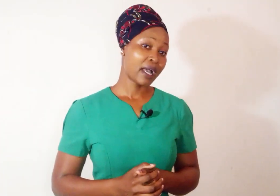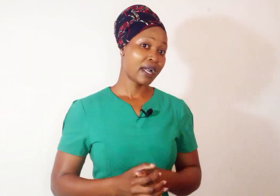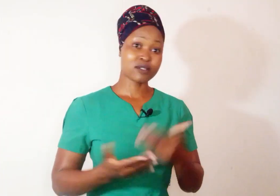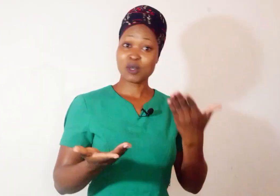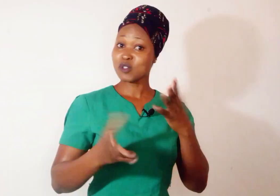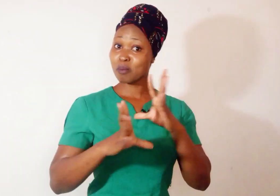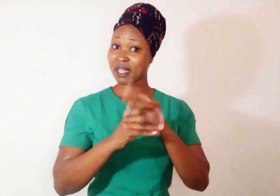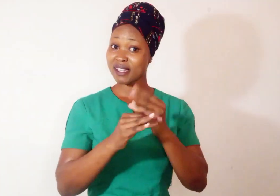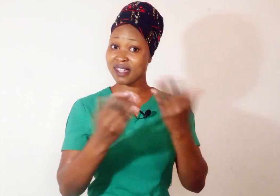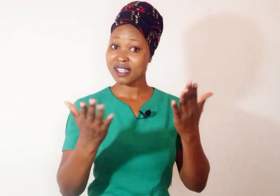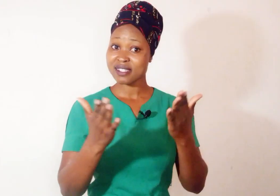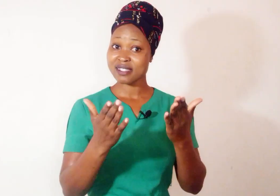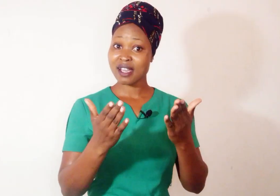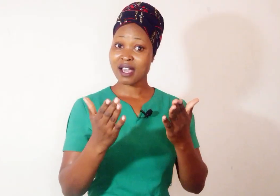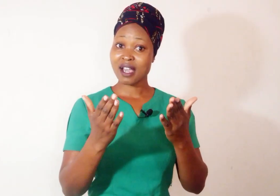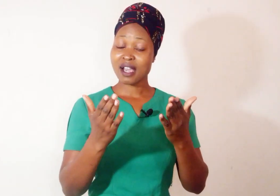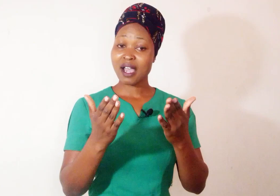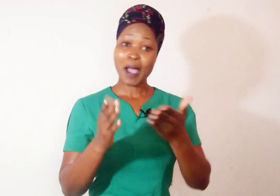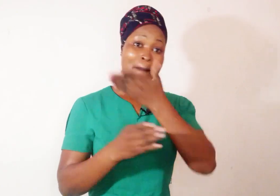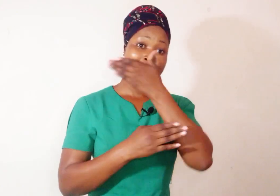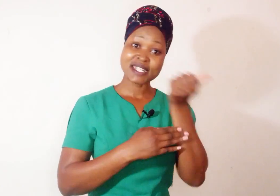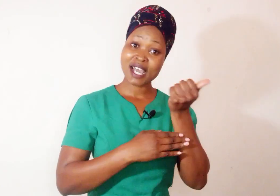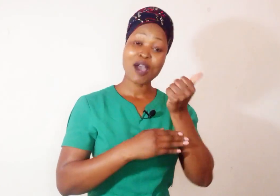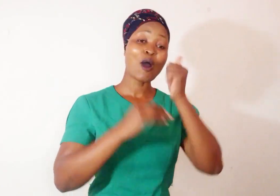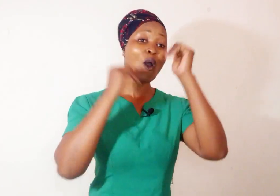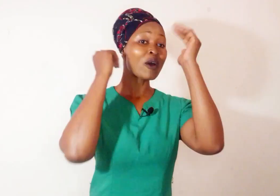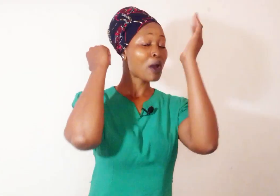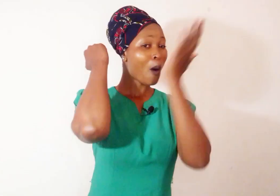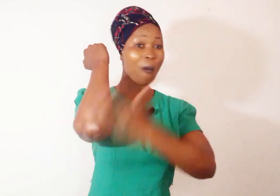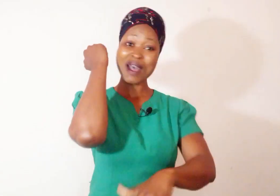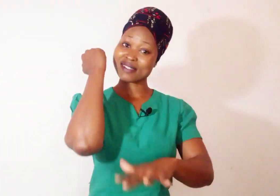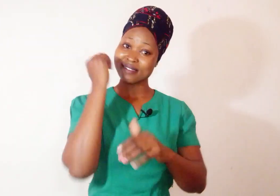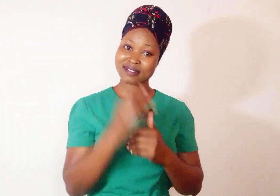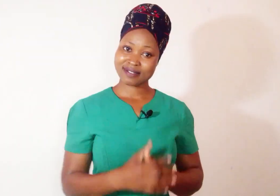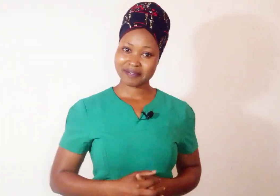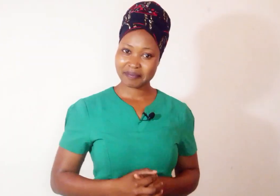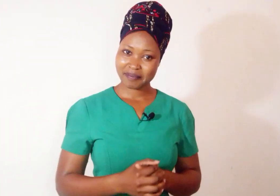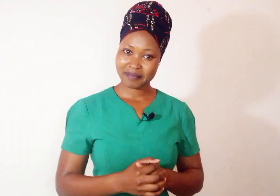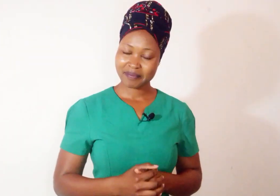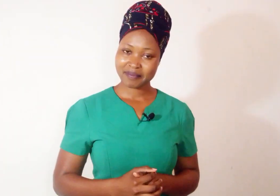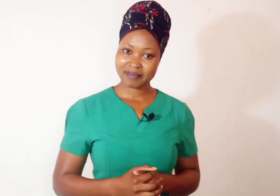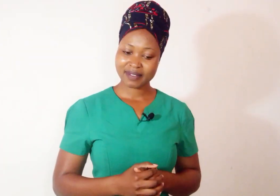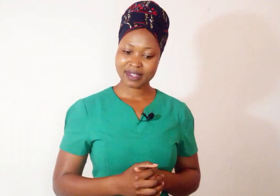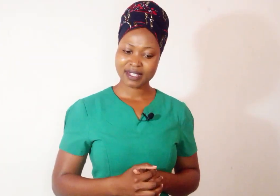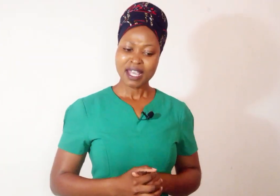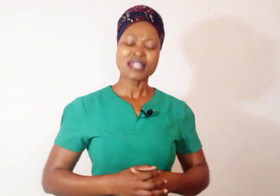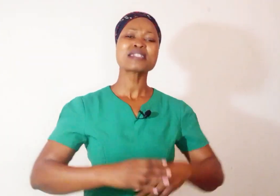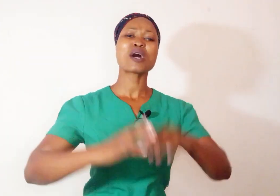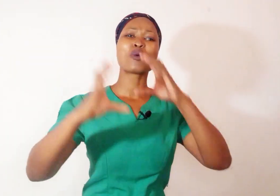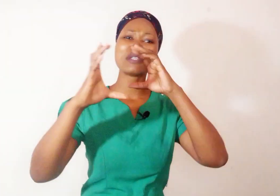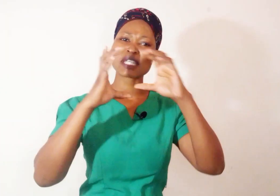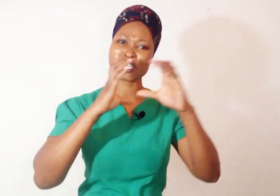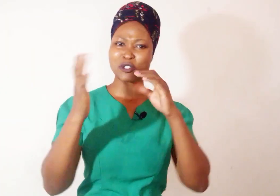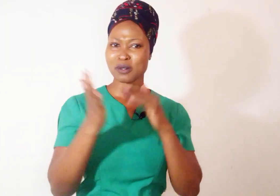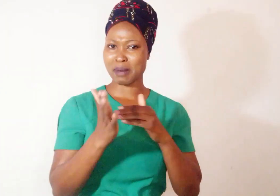It's going to make things better or worse. That's a communication